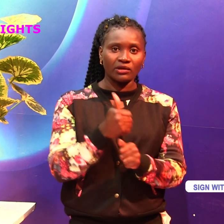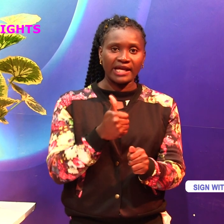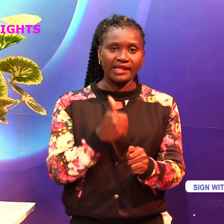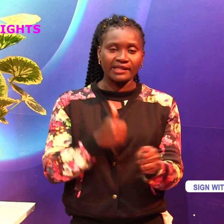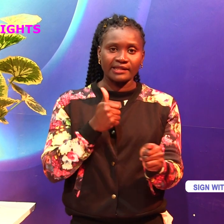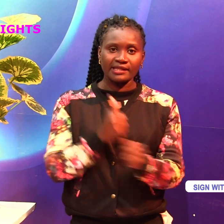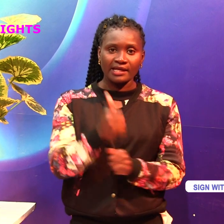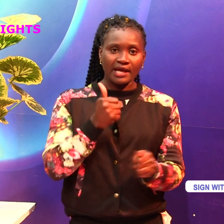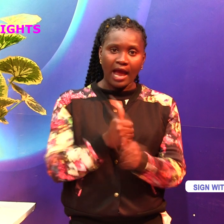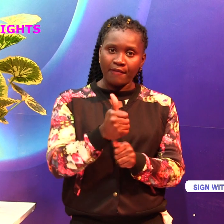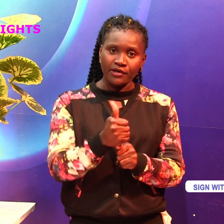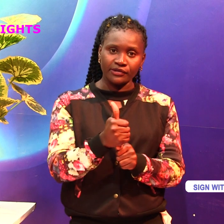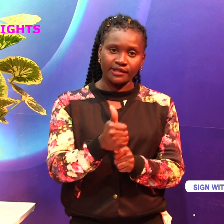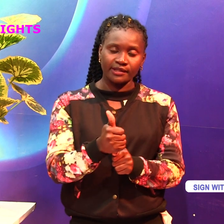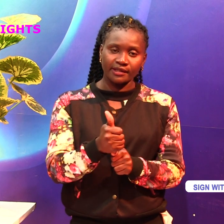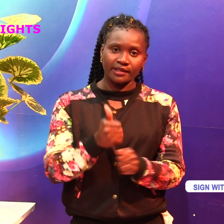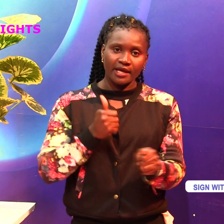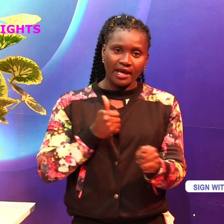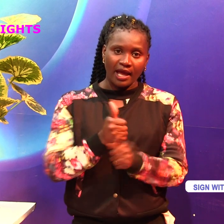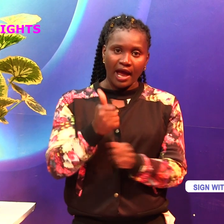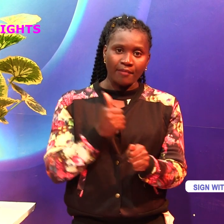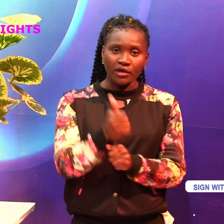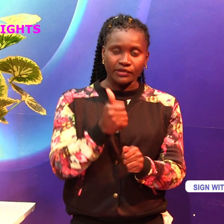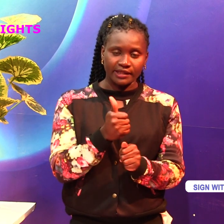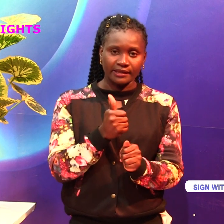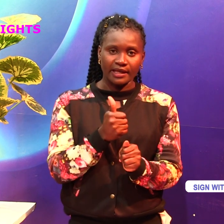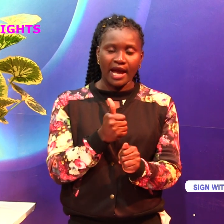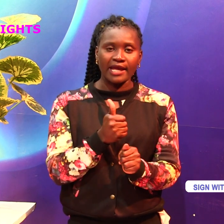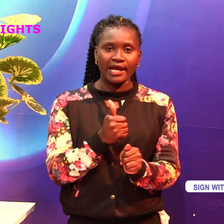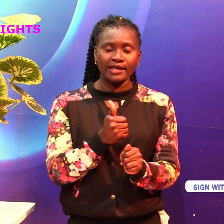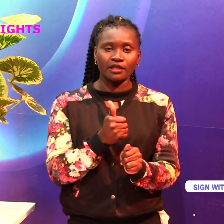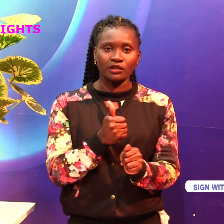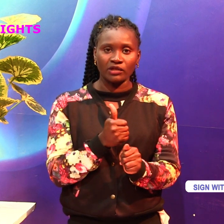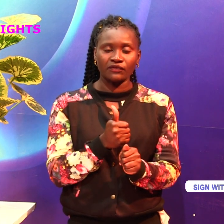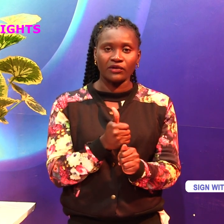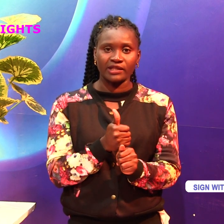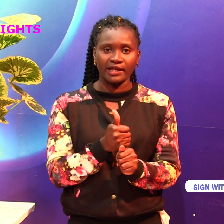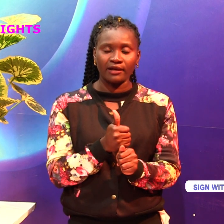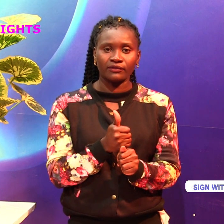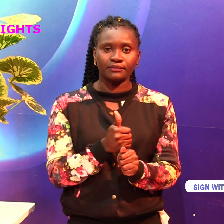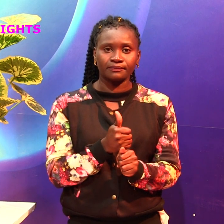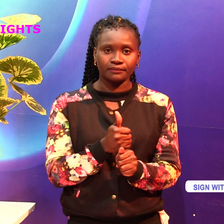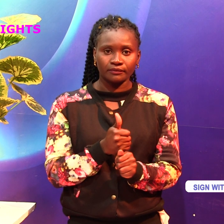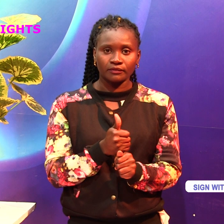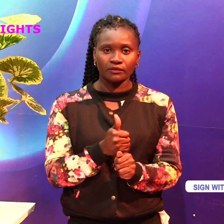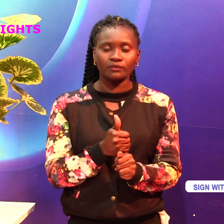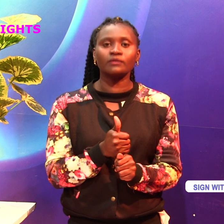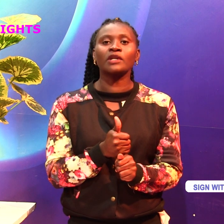like this. Abuse, abuse. Again, do it for yourself.